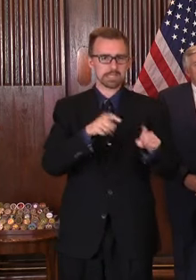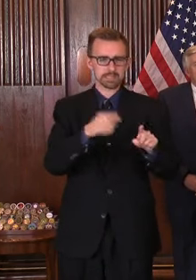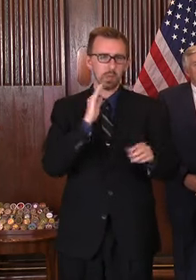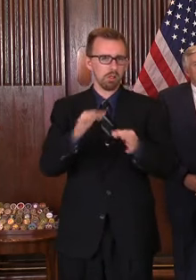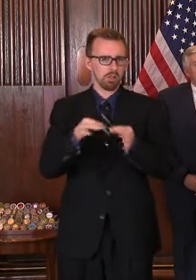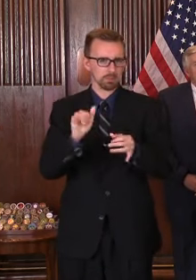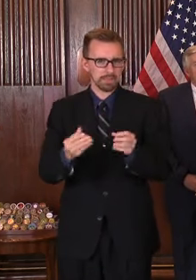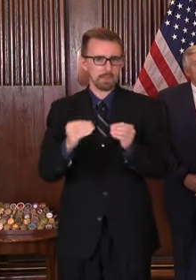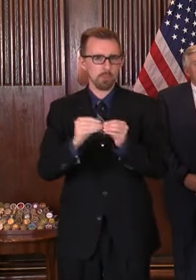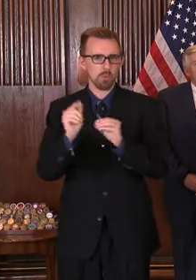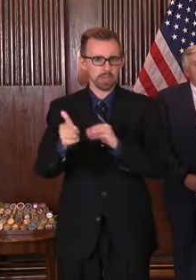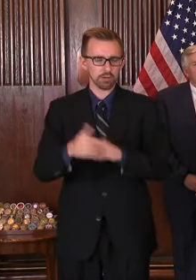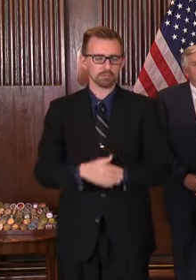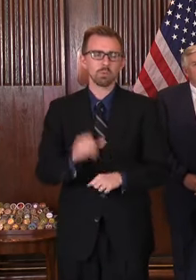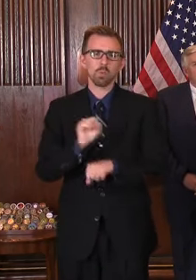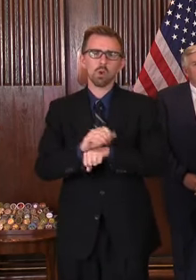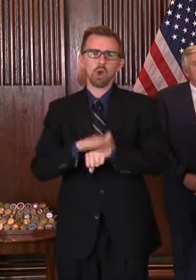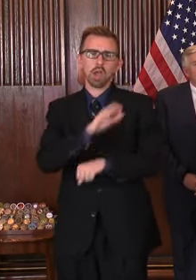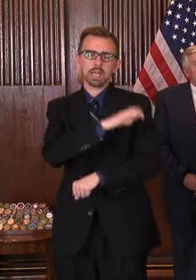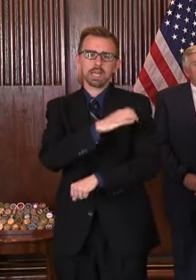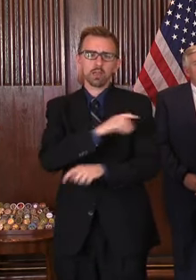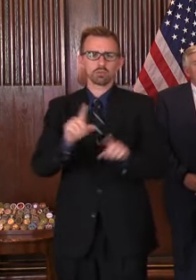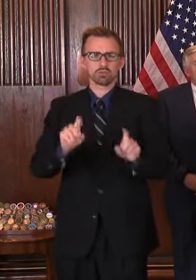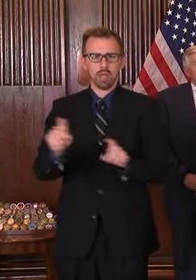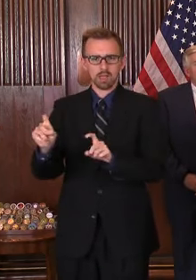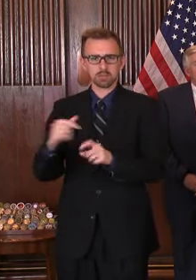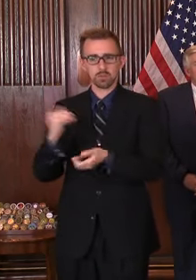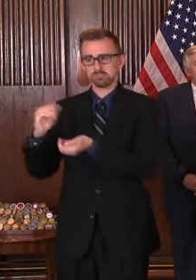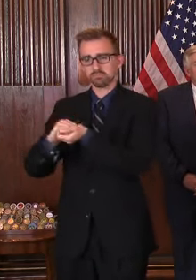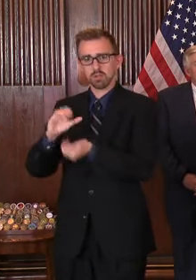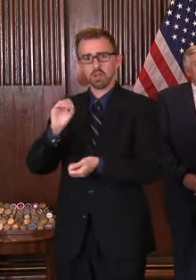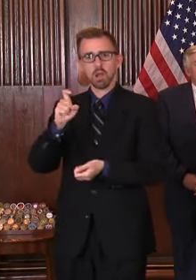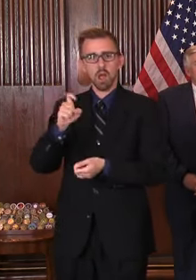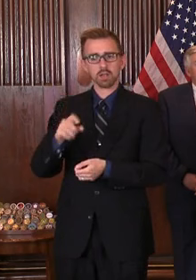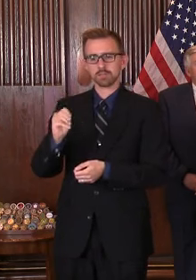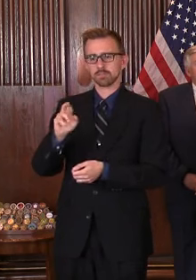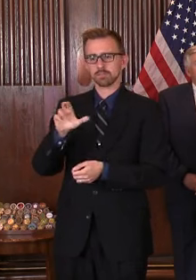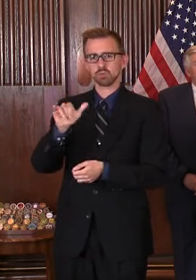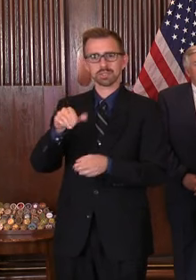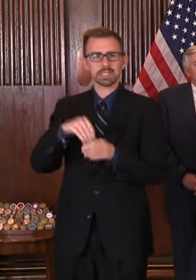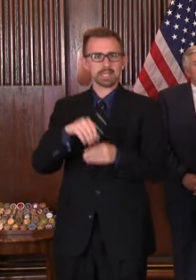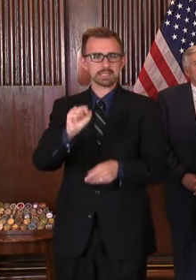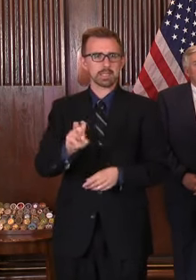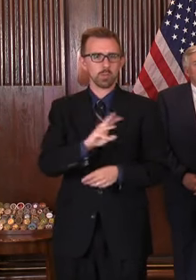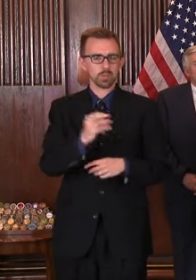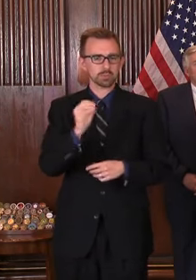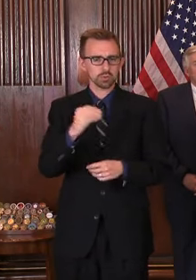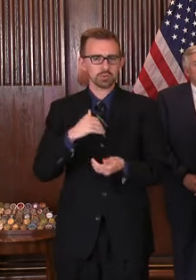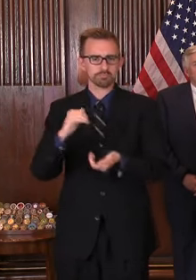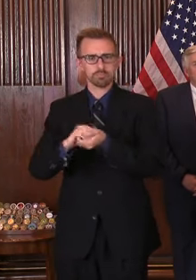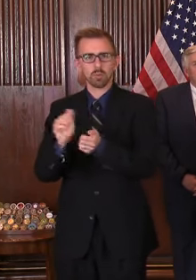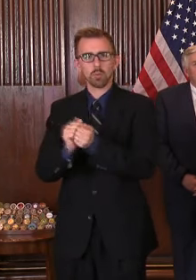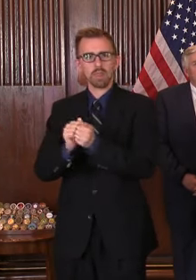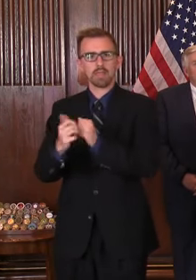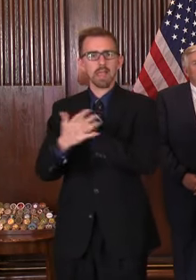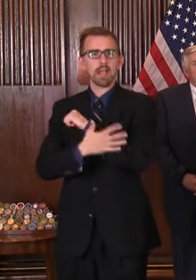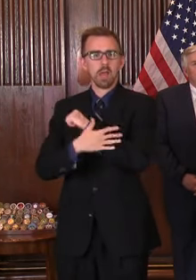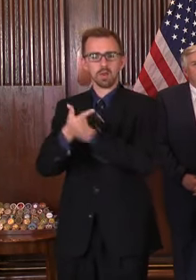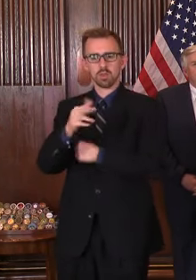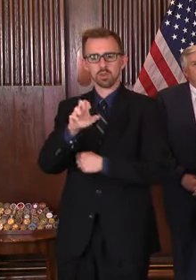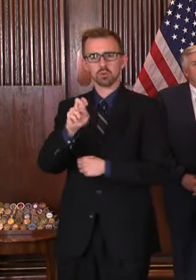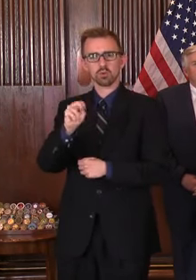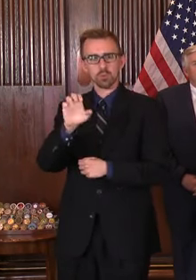we're working with other healthcare systems collaborating. Cox and Mercy in Southwest Missouri have worked with Greene County Health Department to stand